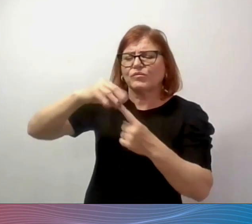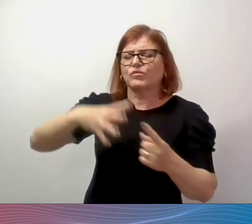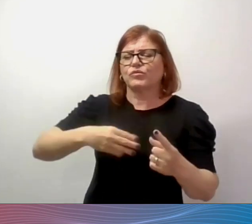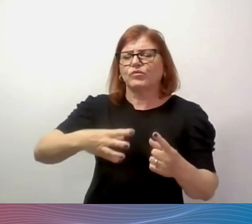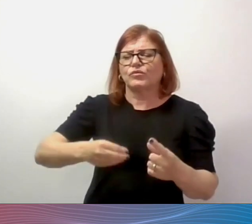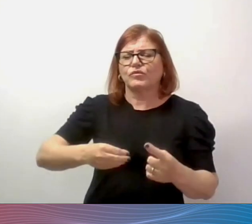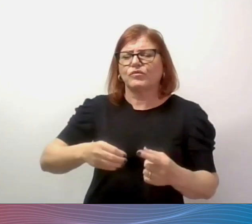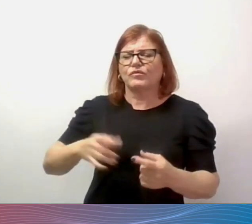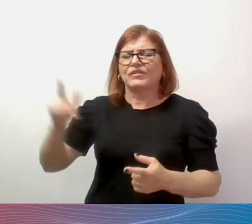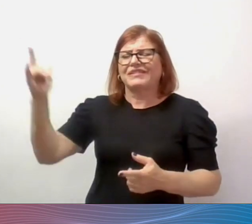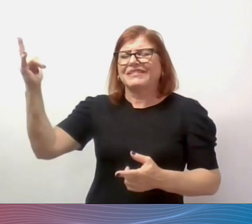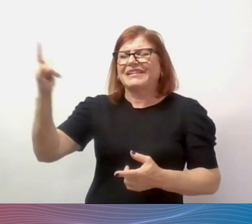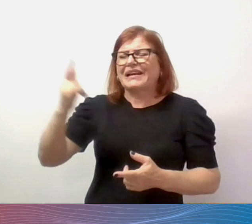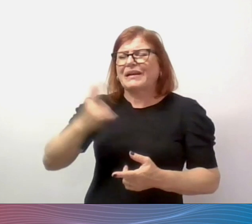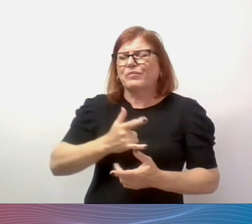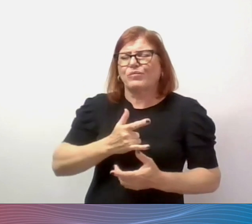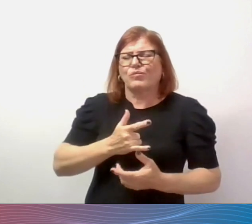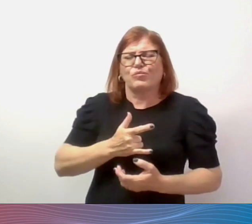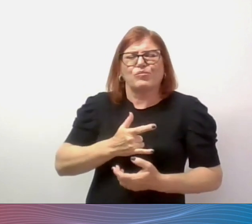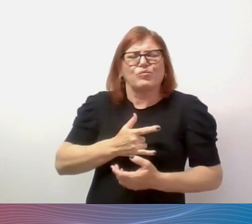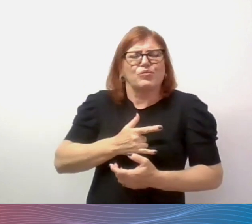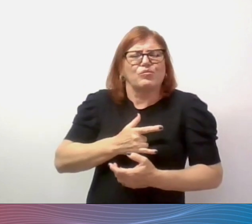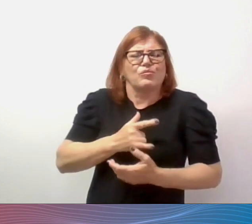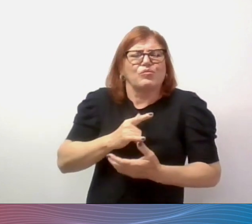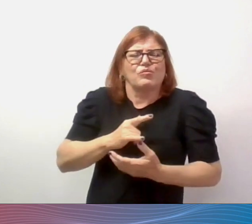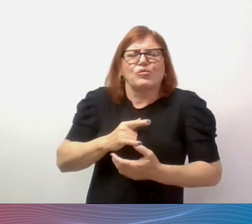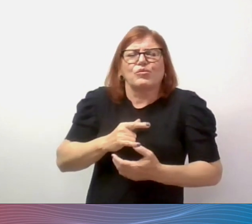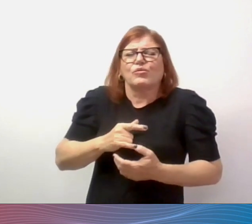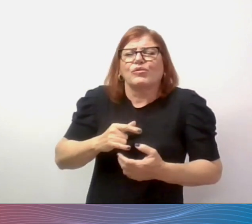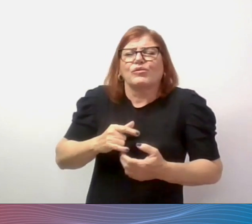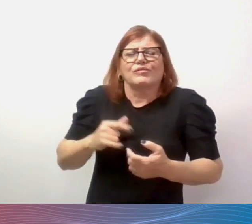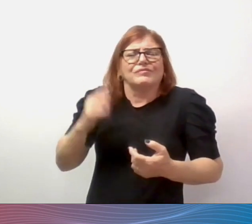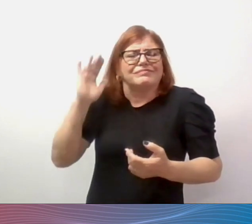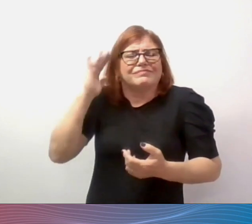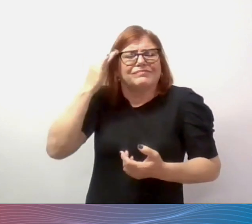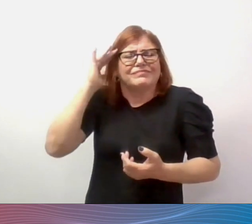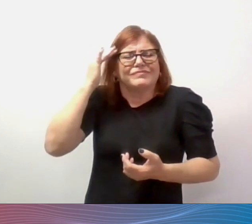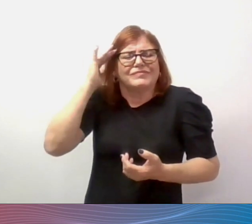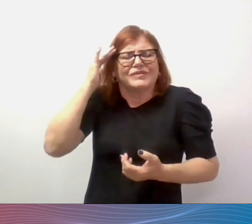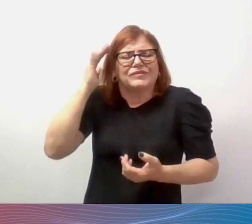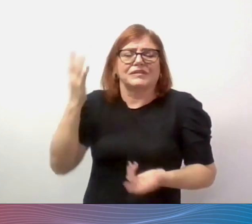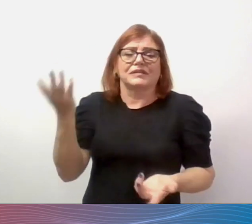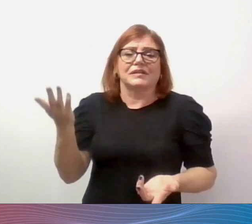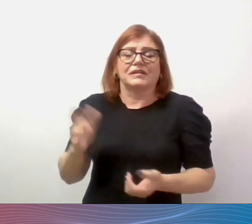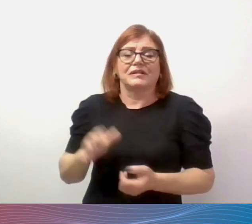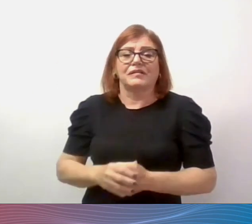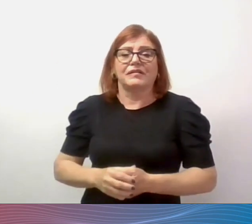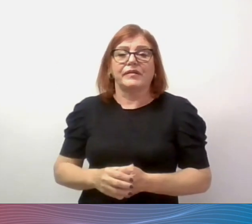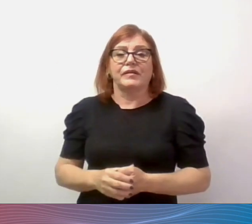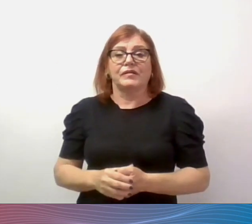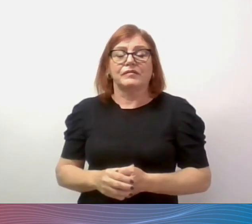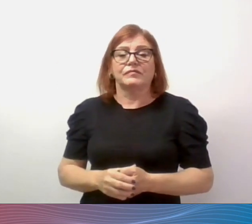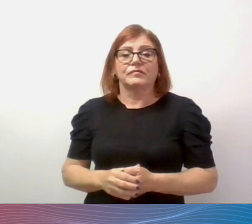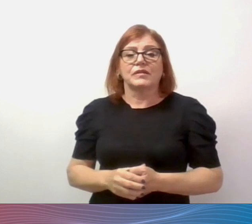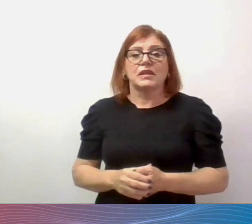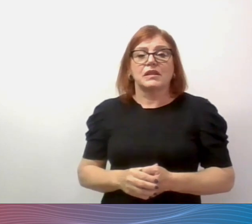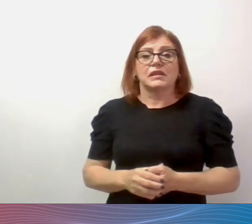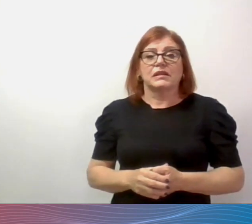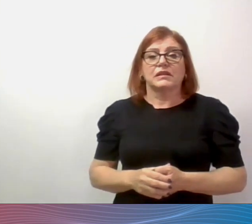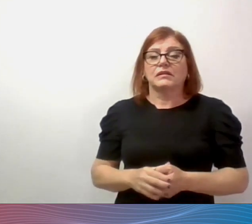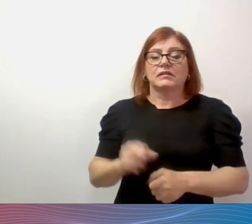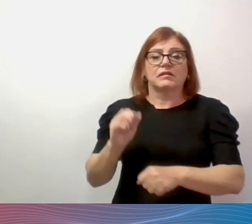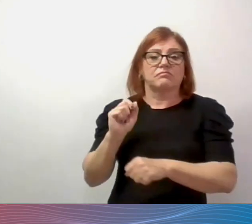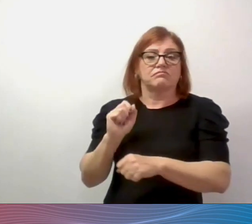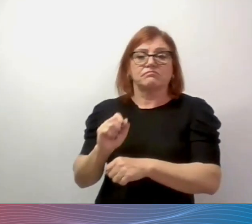não poupou o seu filho, o único filho. He did not retain his only son. E você acha que é gostoso o pai